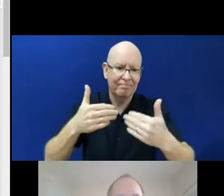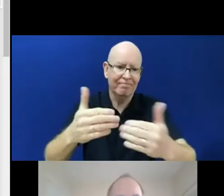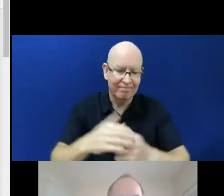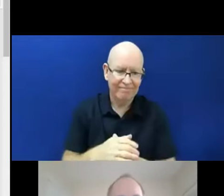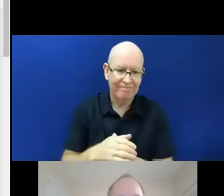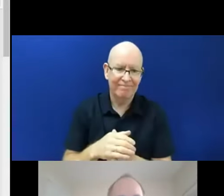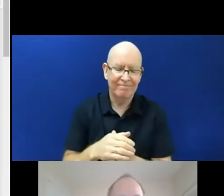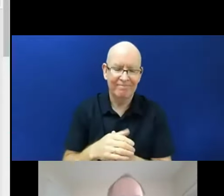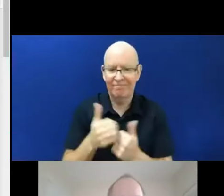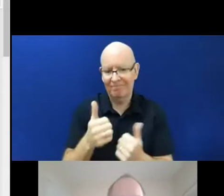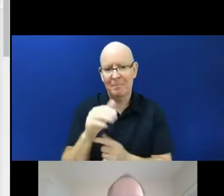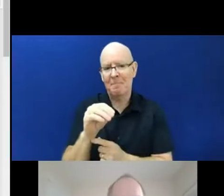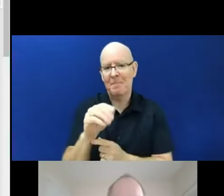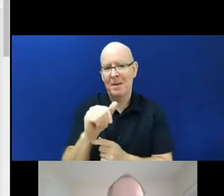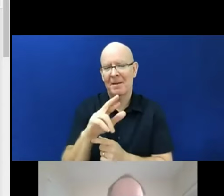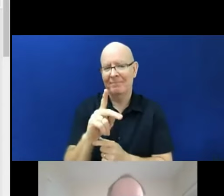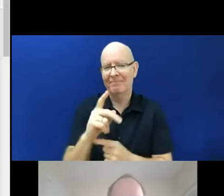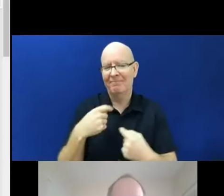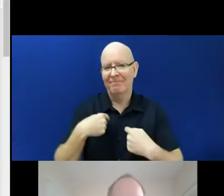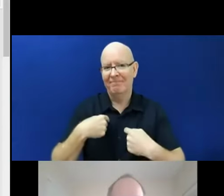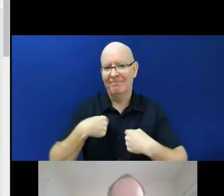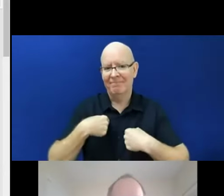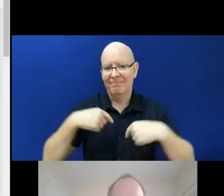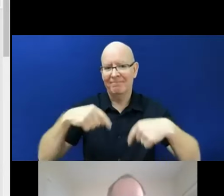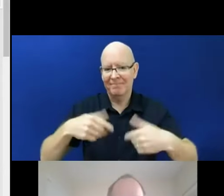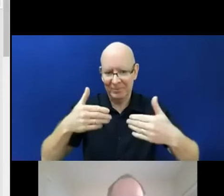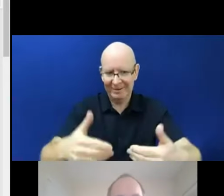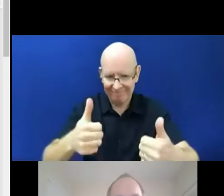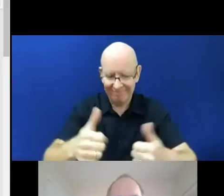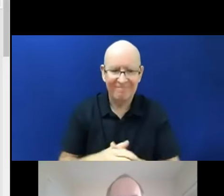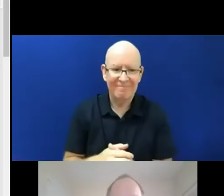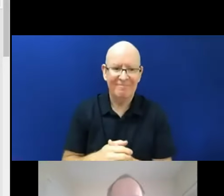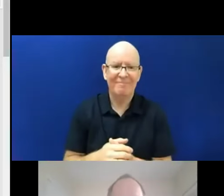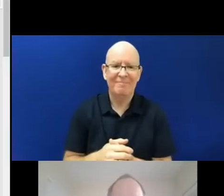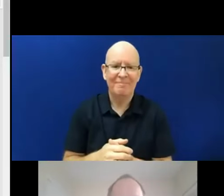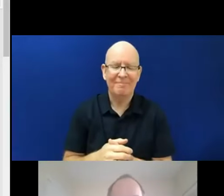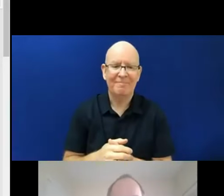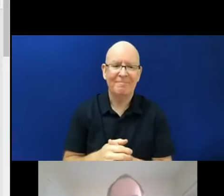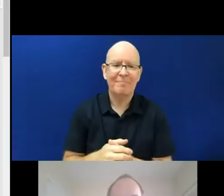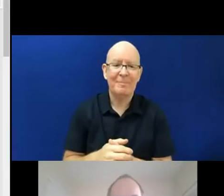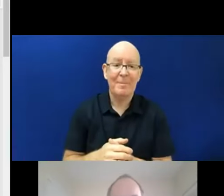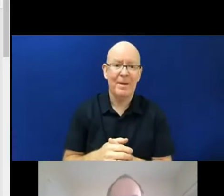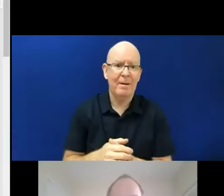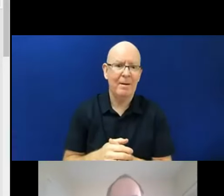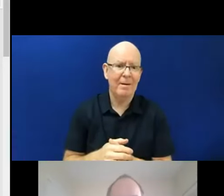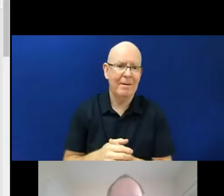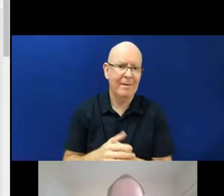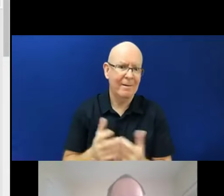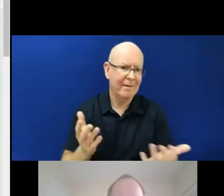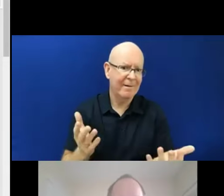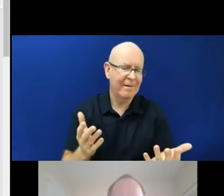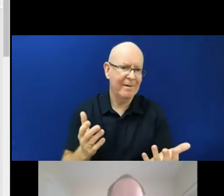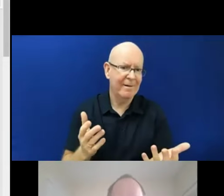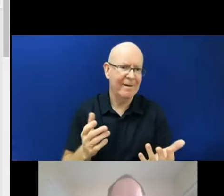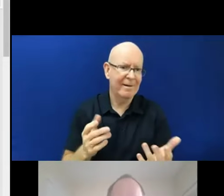Yeah. Okay, that's great. It's been a bit of an ordeal to connect, but we got there in the end. So, my